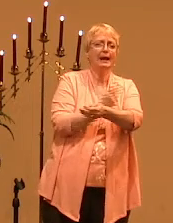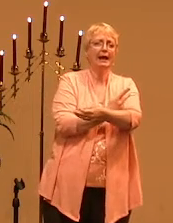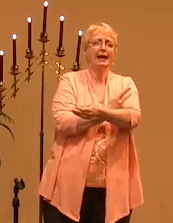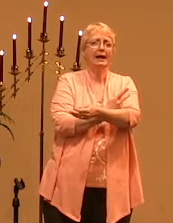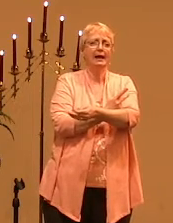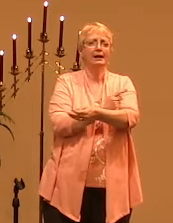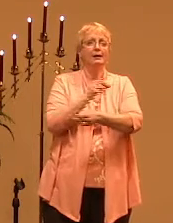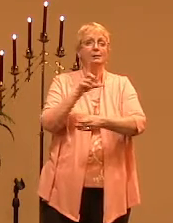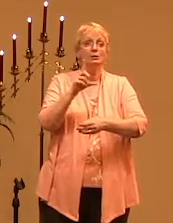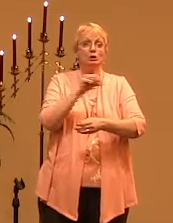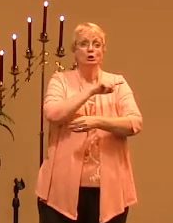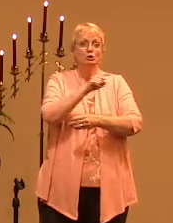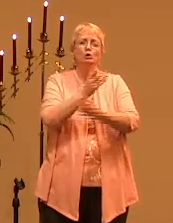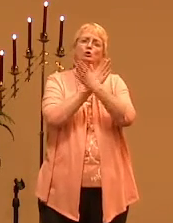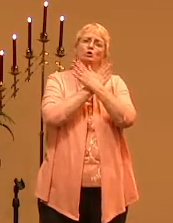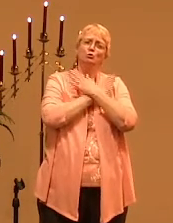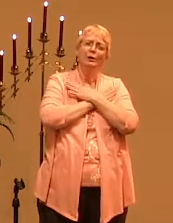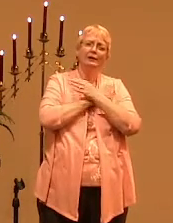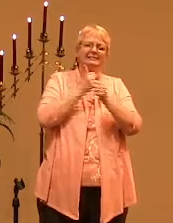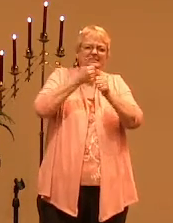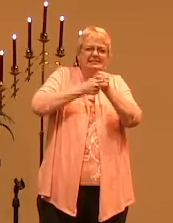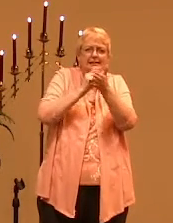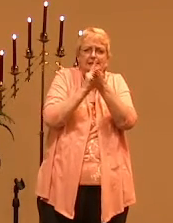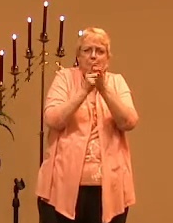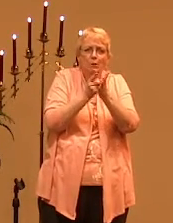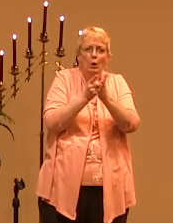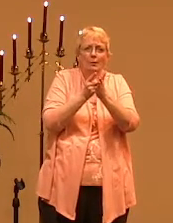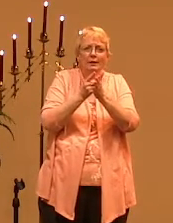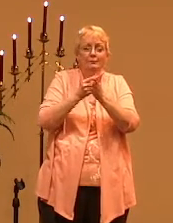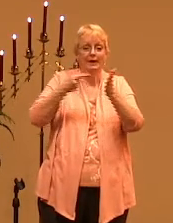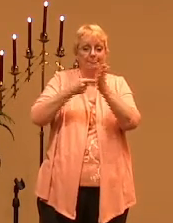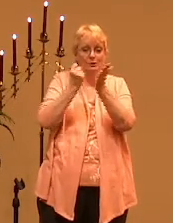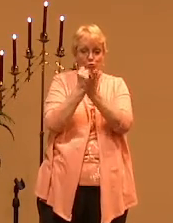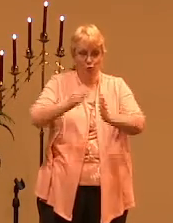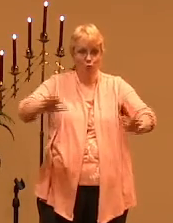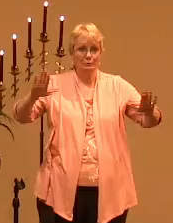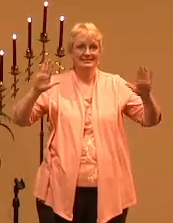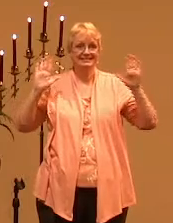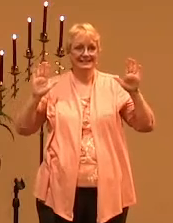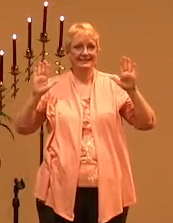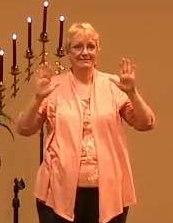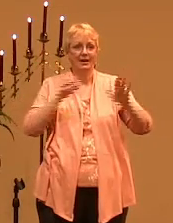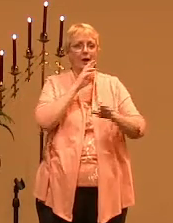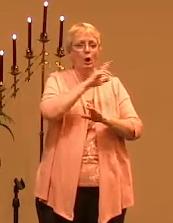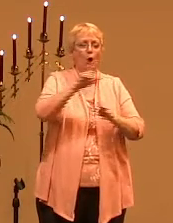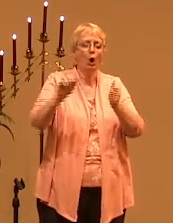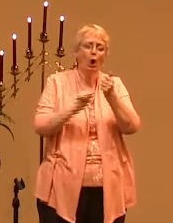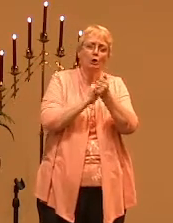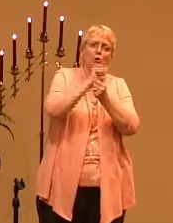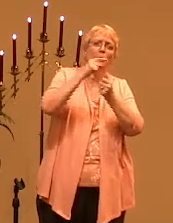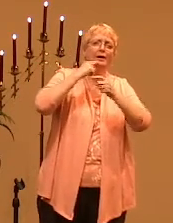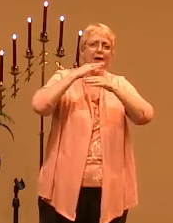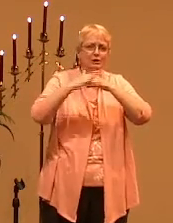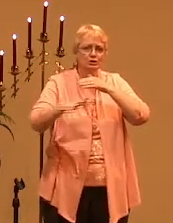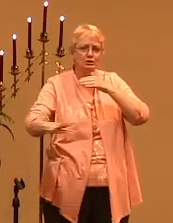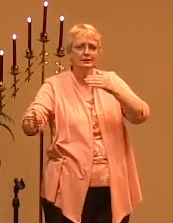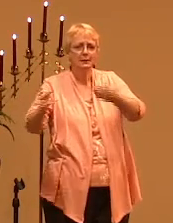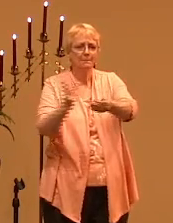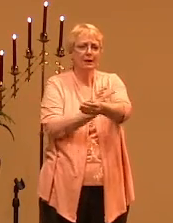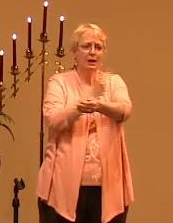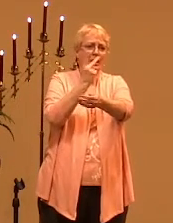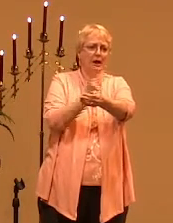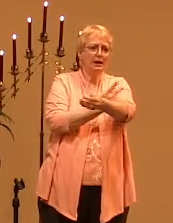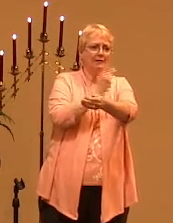the Lamb? Do you rest each moment in the crucified? Are you washed in